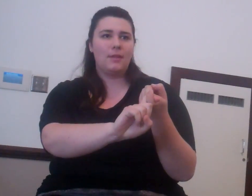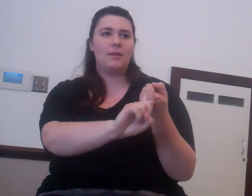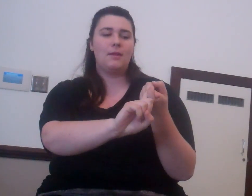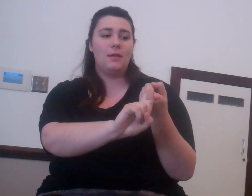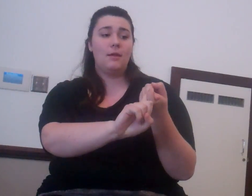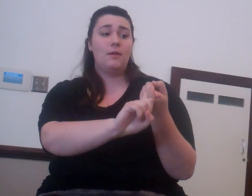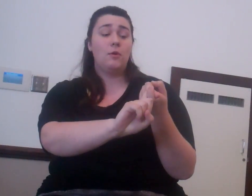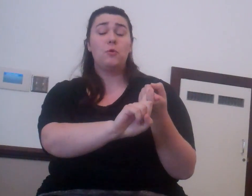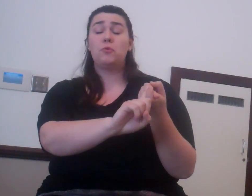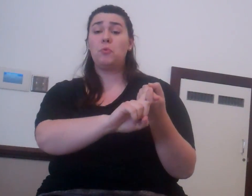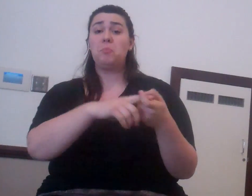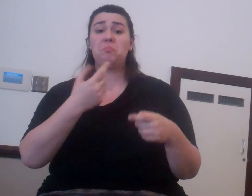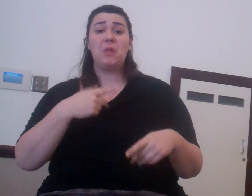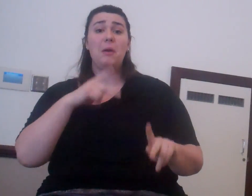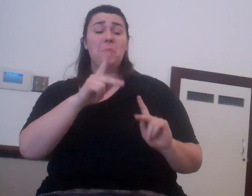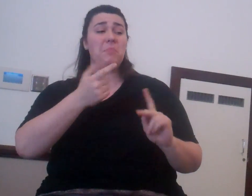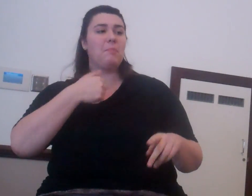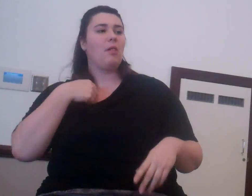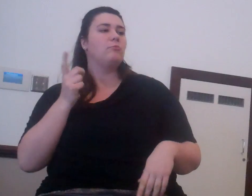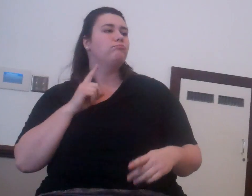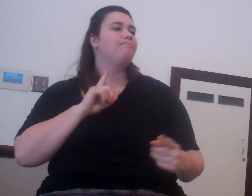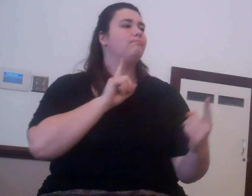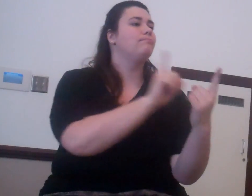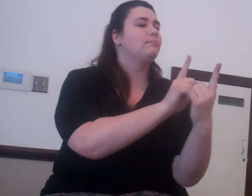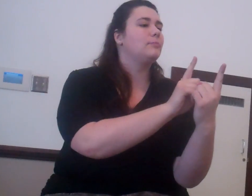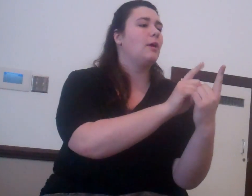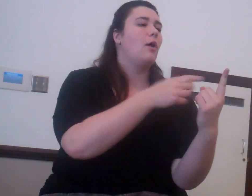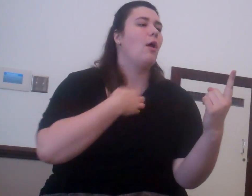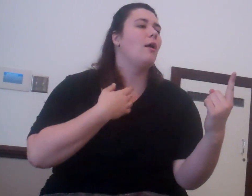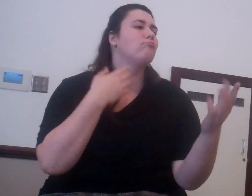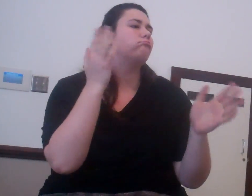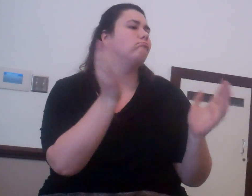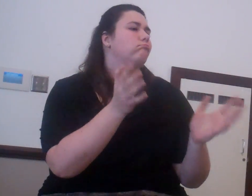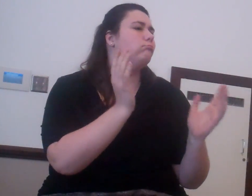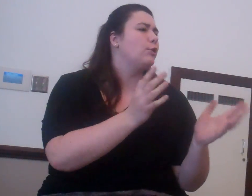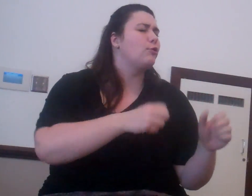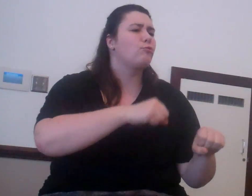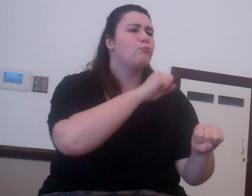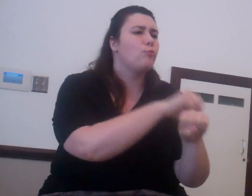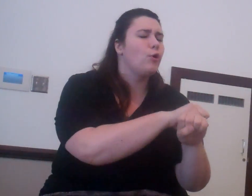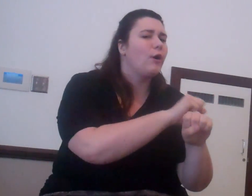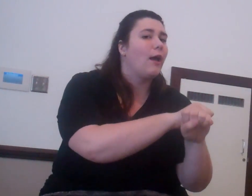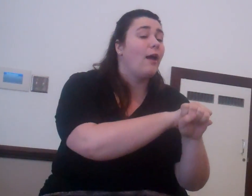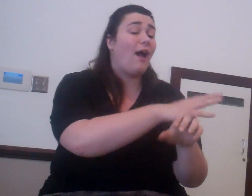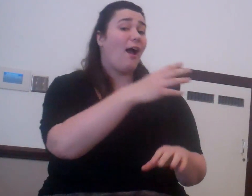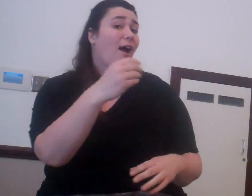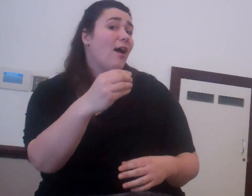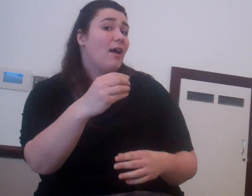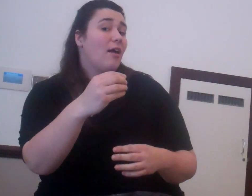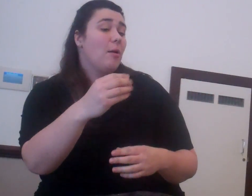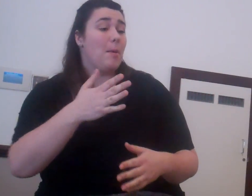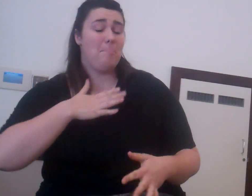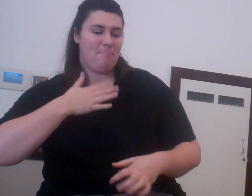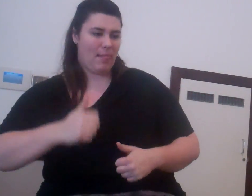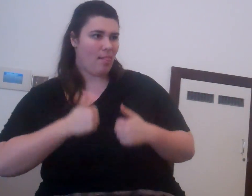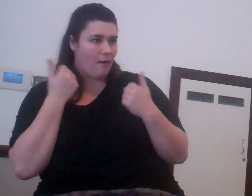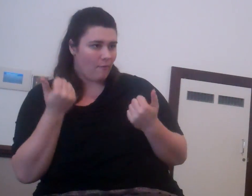also personal information. So we might self-disclose about our life outside of work, right? If we're having a problem with our mom, we